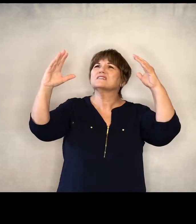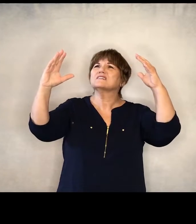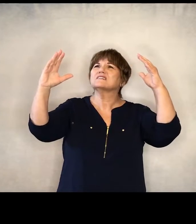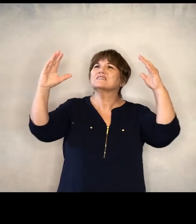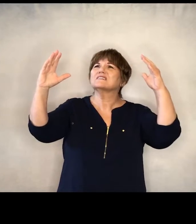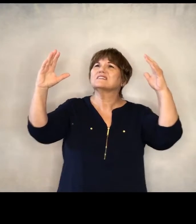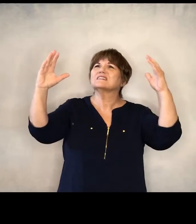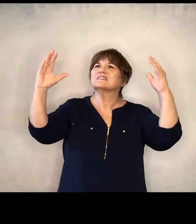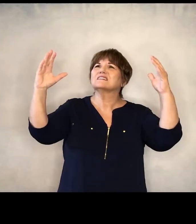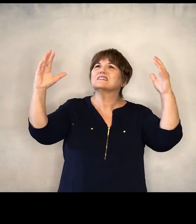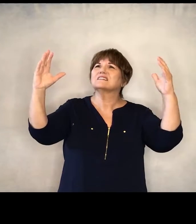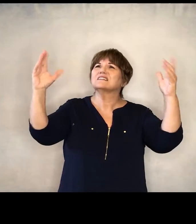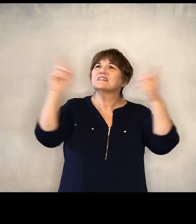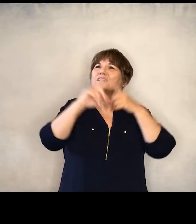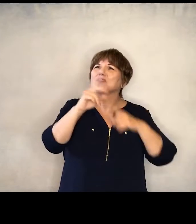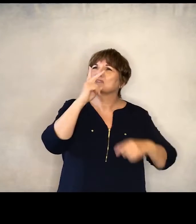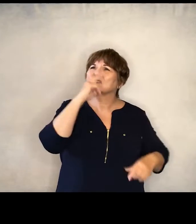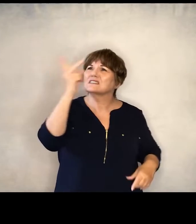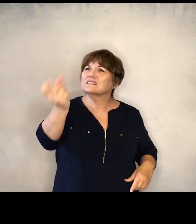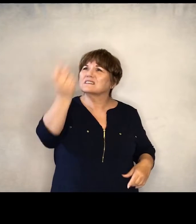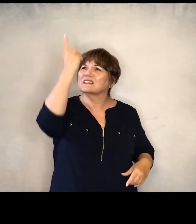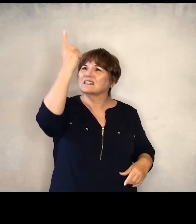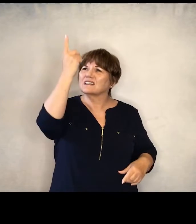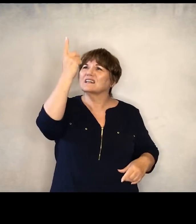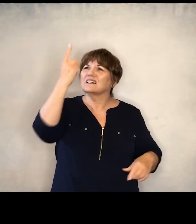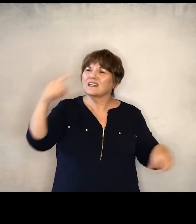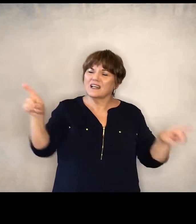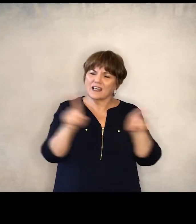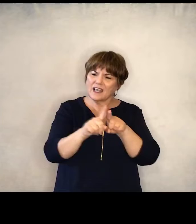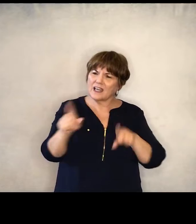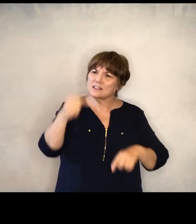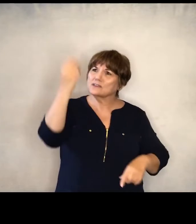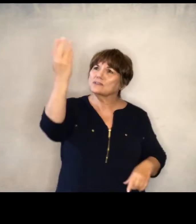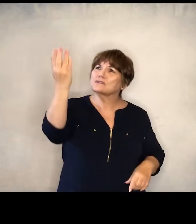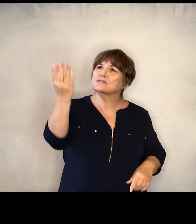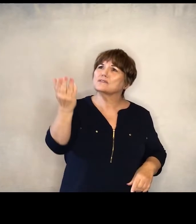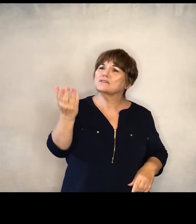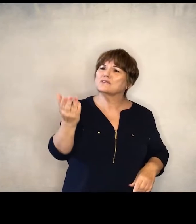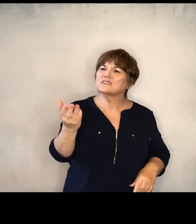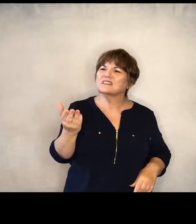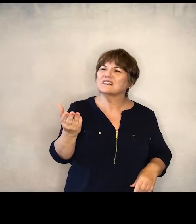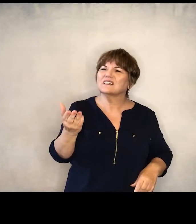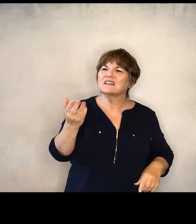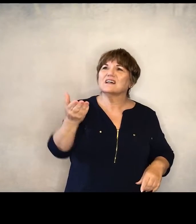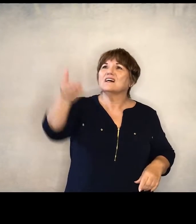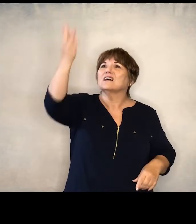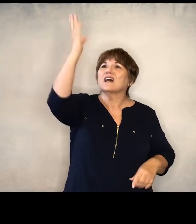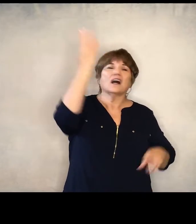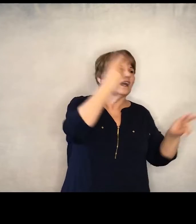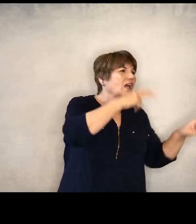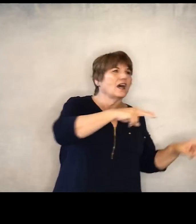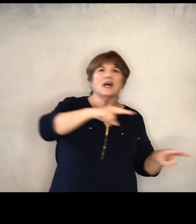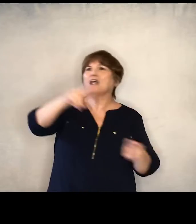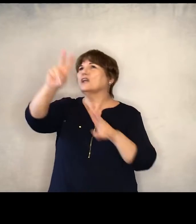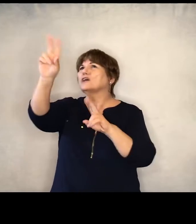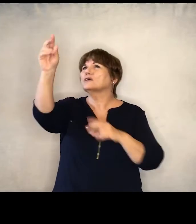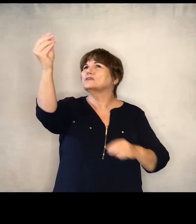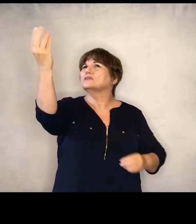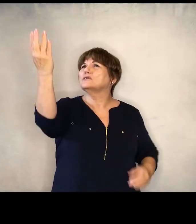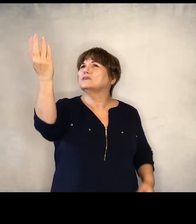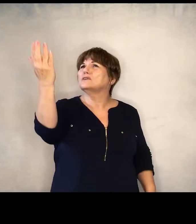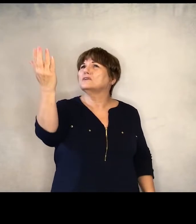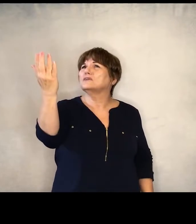to see things like you do. God, I look to you,